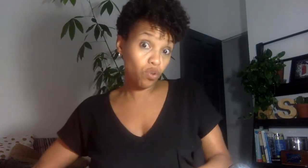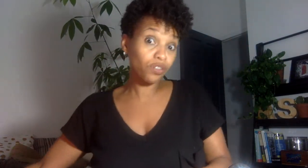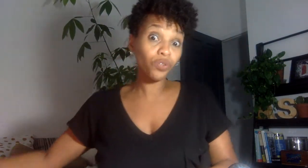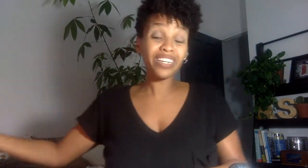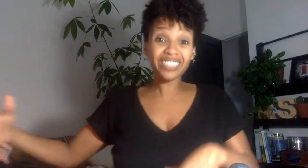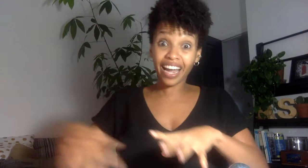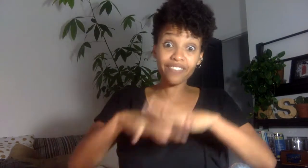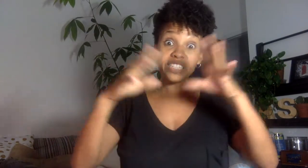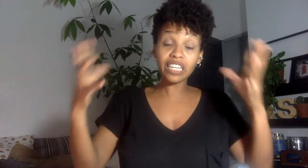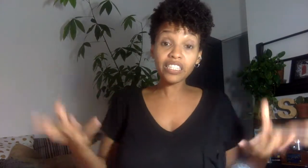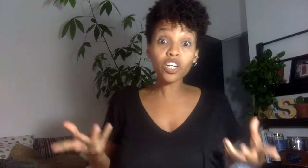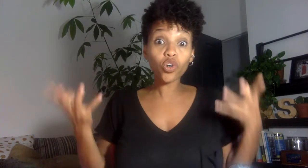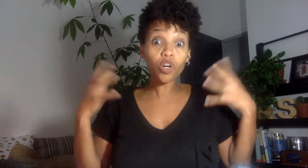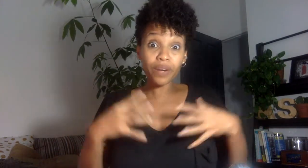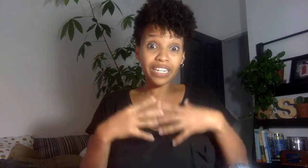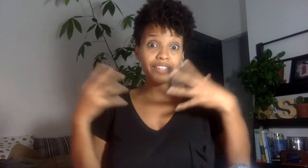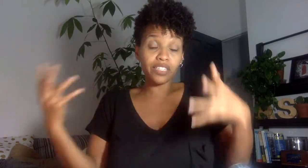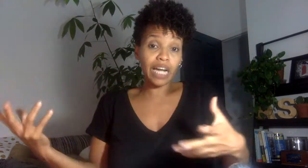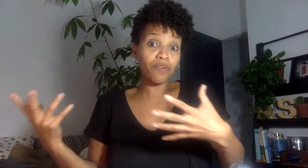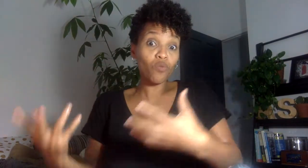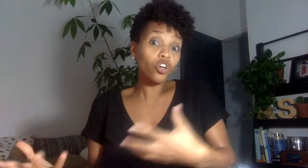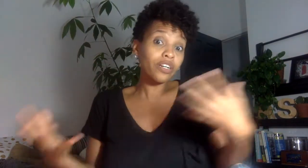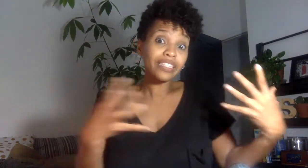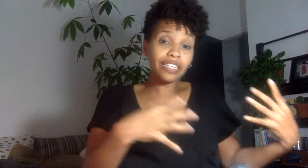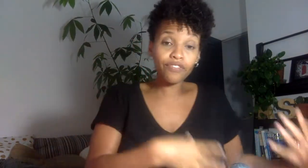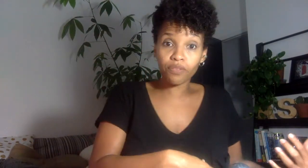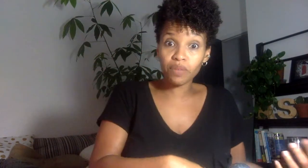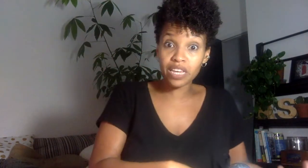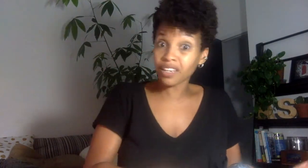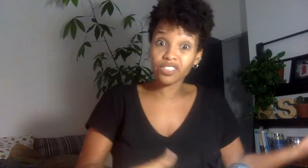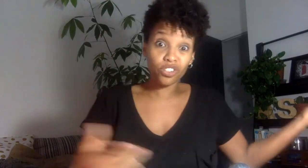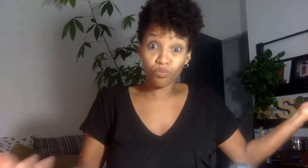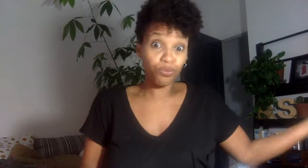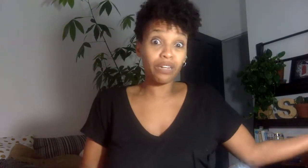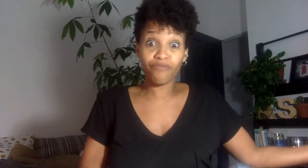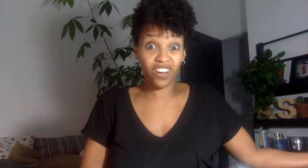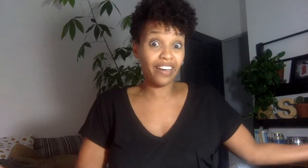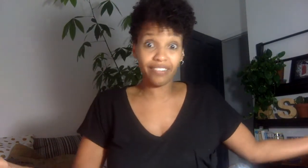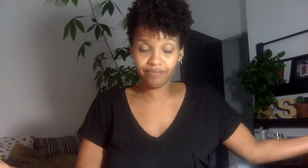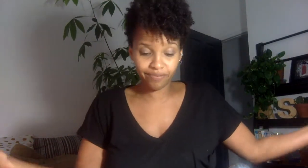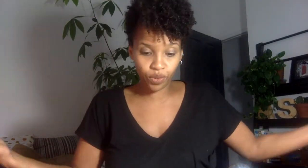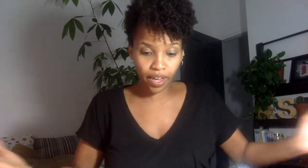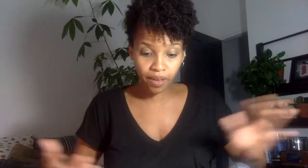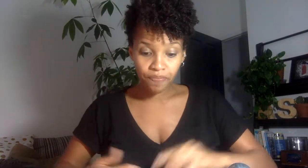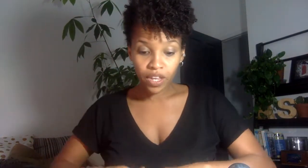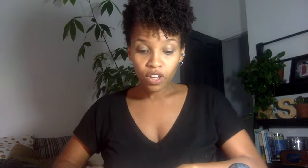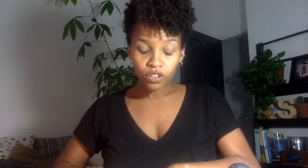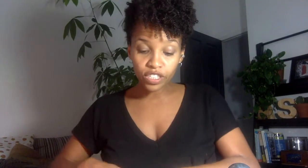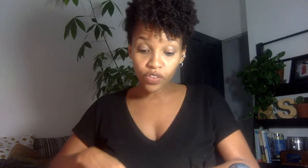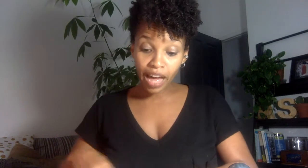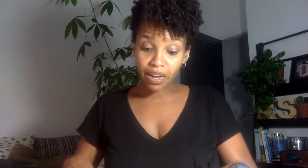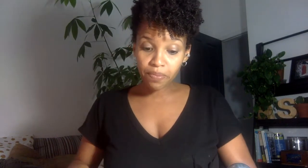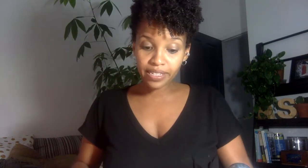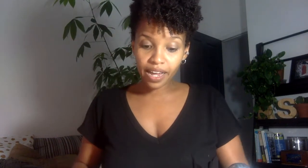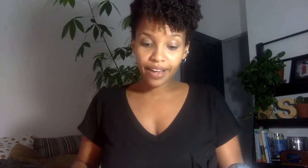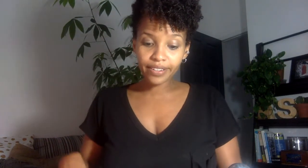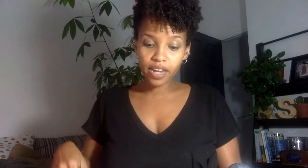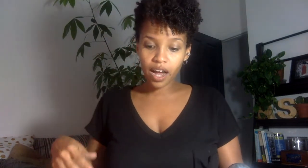So he's incorporating this time of war as even being still pretty fine, okay? And so that might be signed,